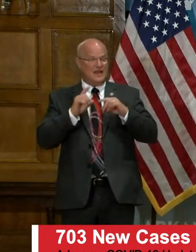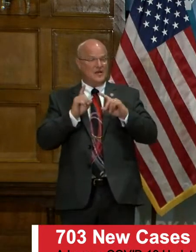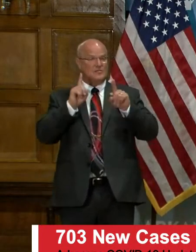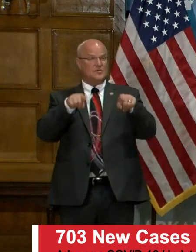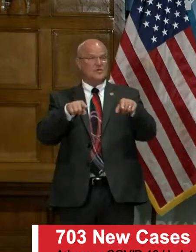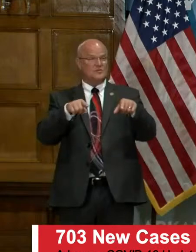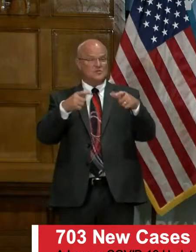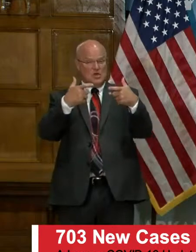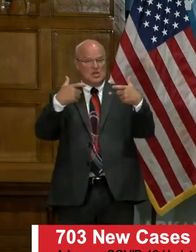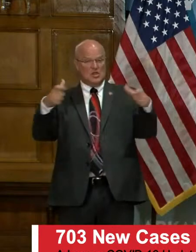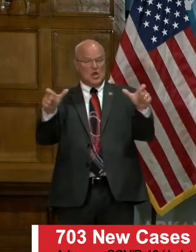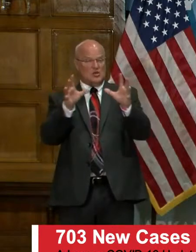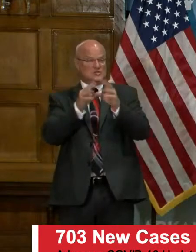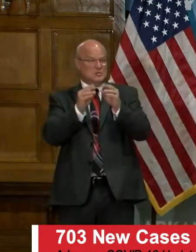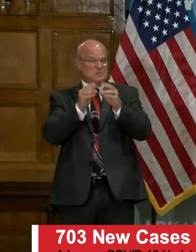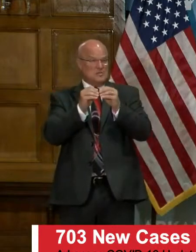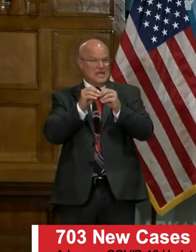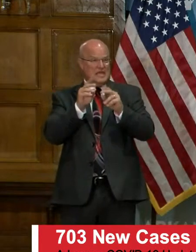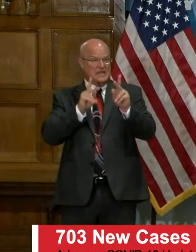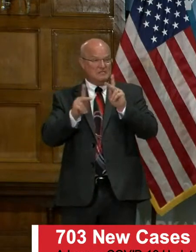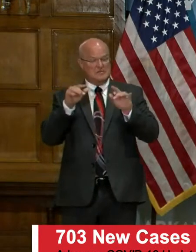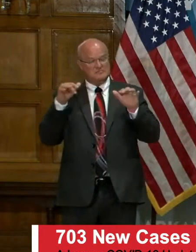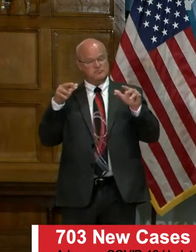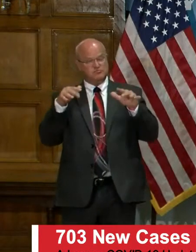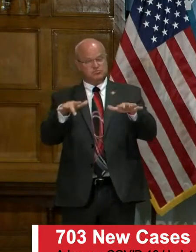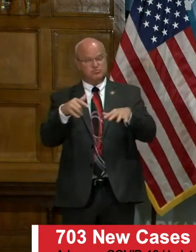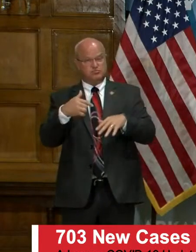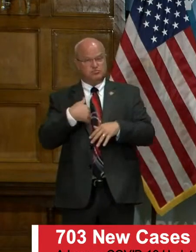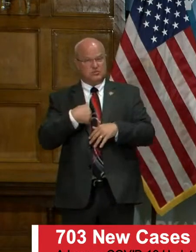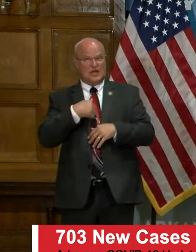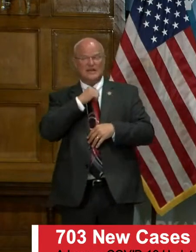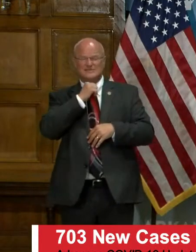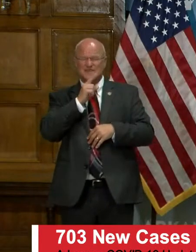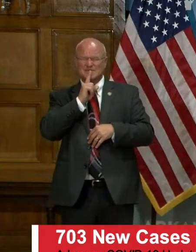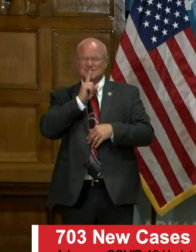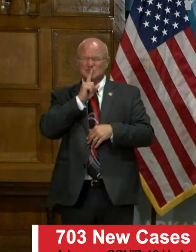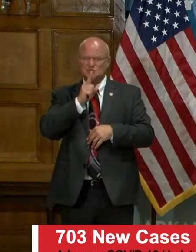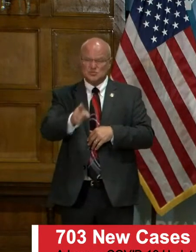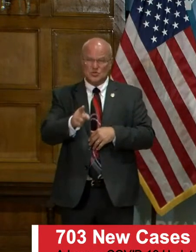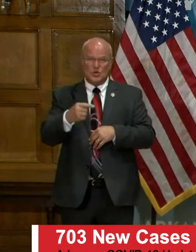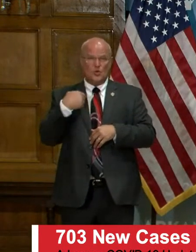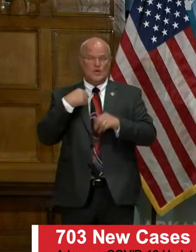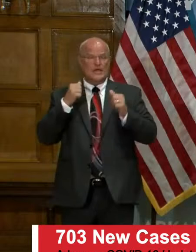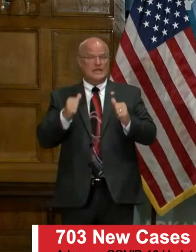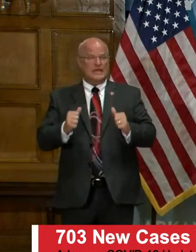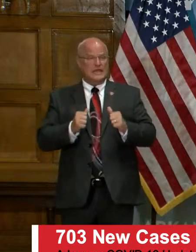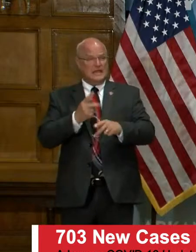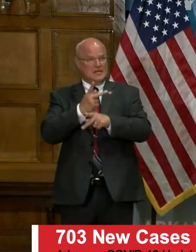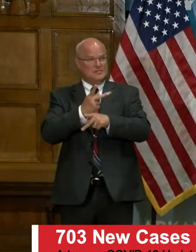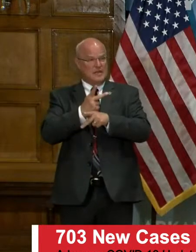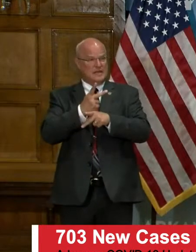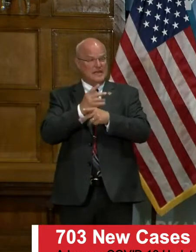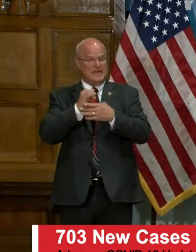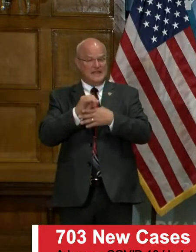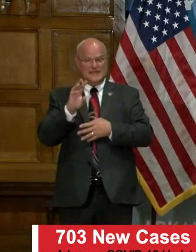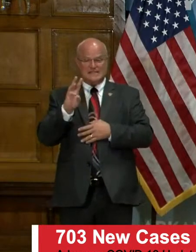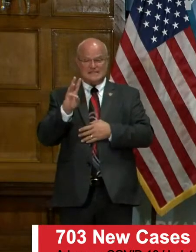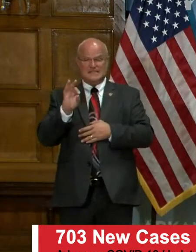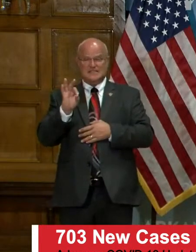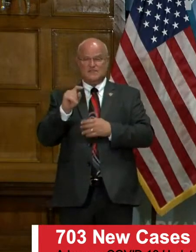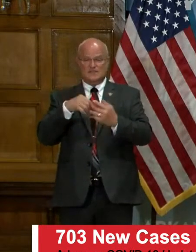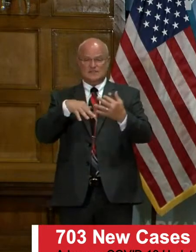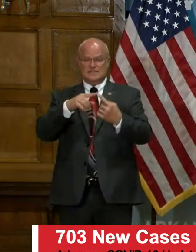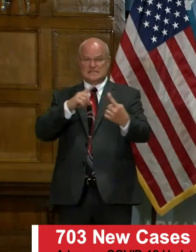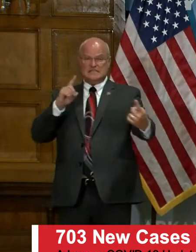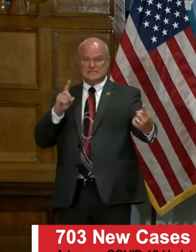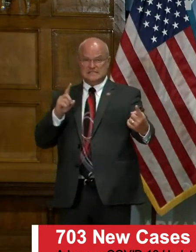to a large gathering where I wasn't absolutely sure that we were going to be able to maintain that 6-foot